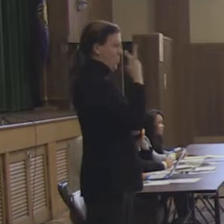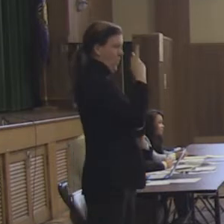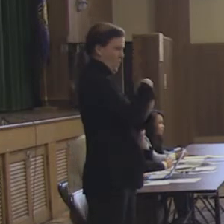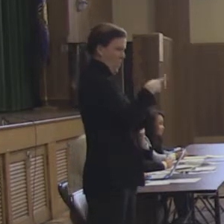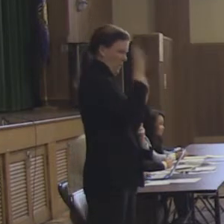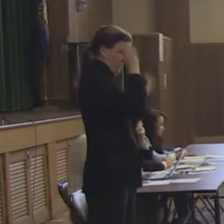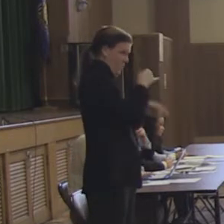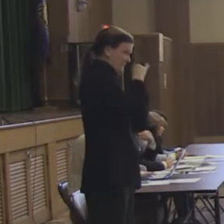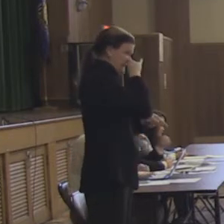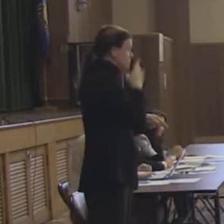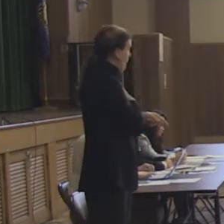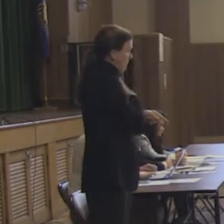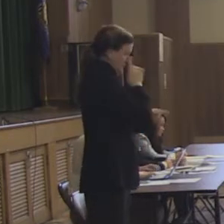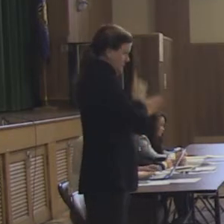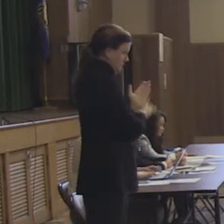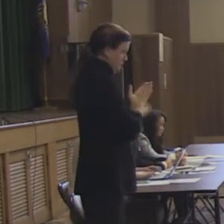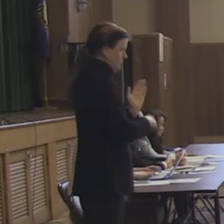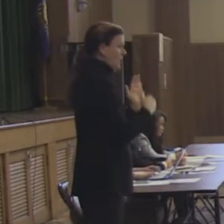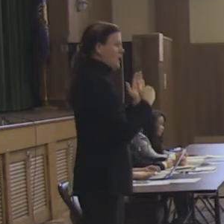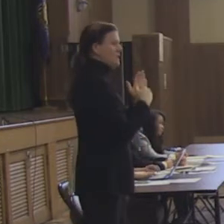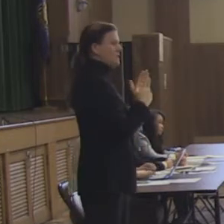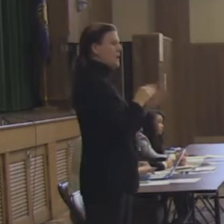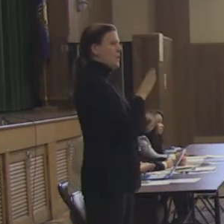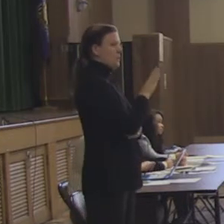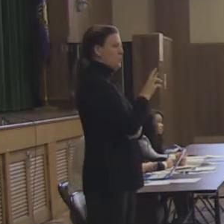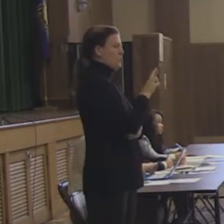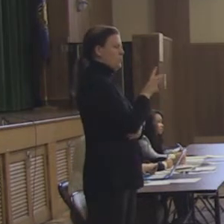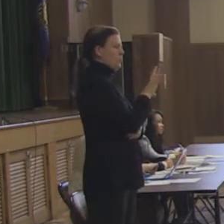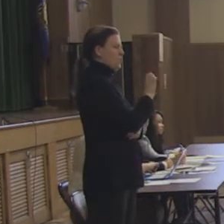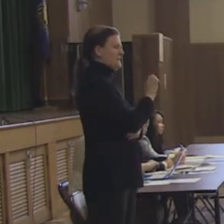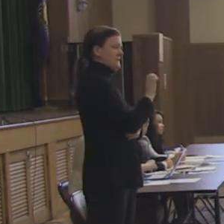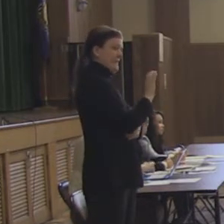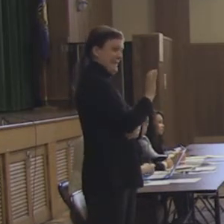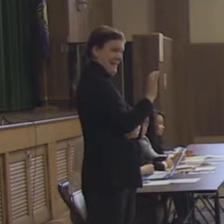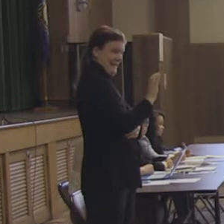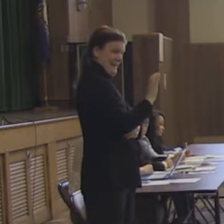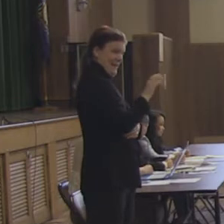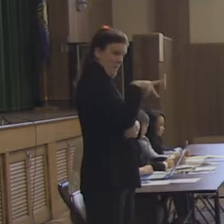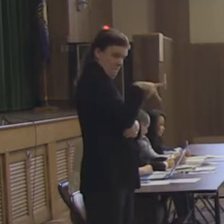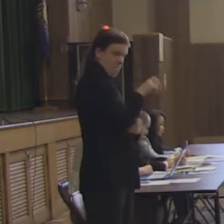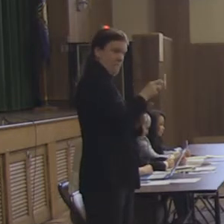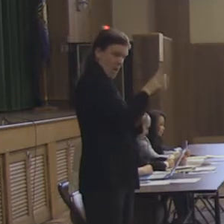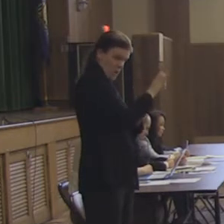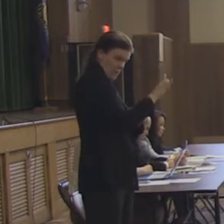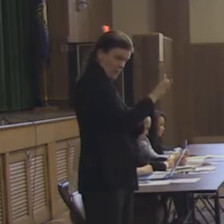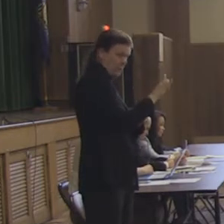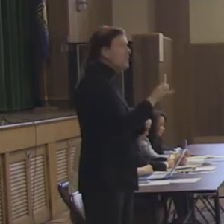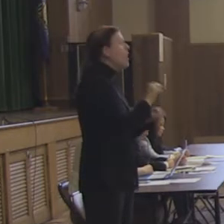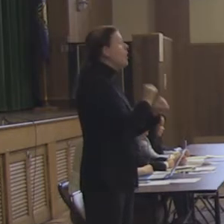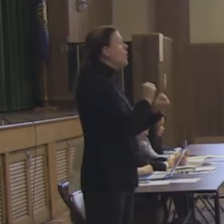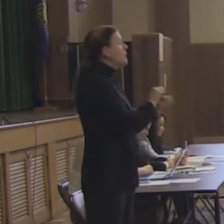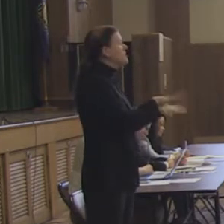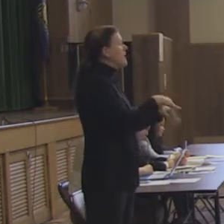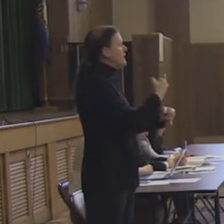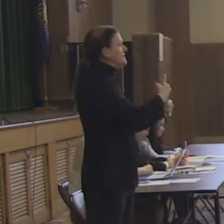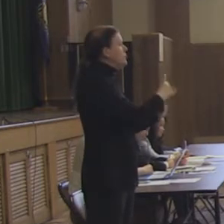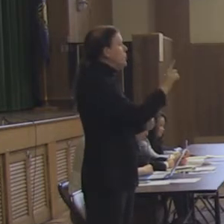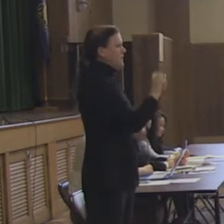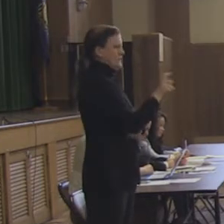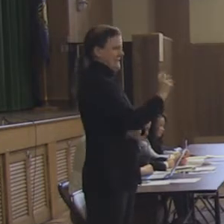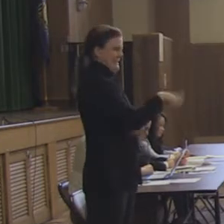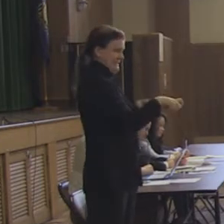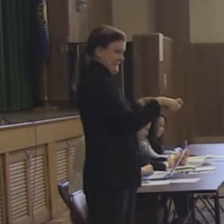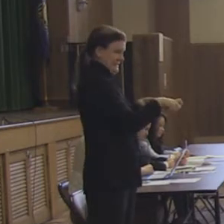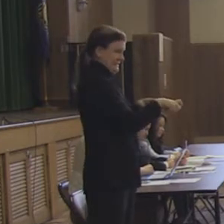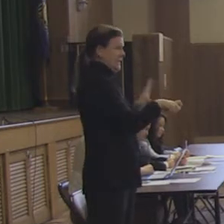but I believe you should look at it. Dr. Bruce Perry is at the Child Institute in Texas.